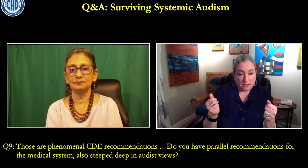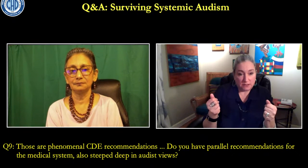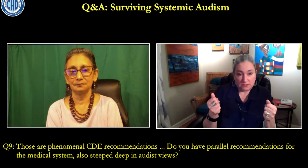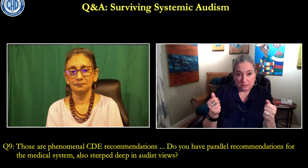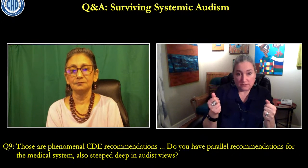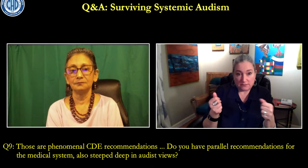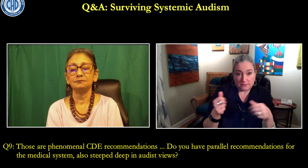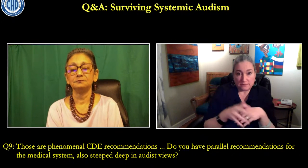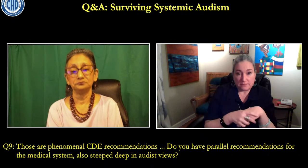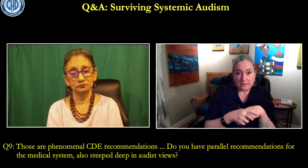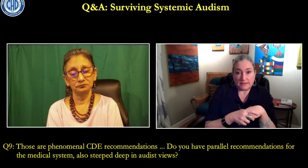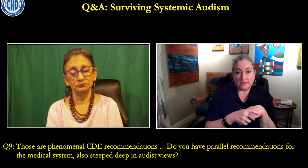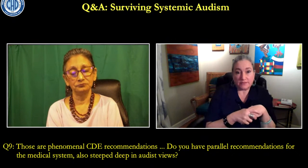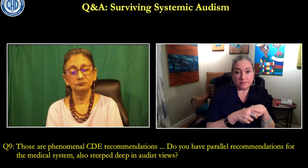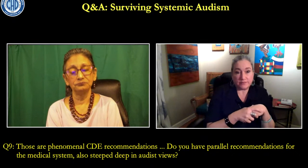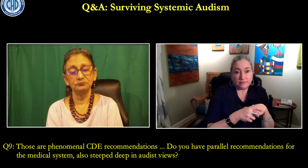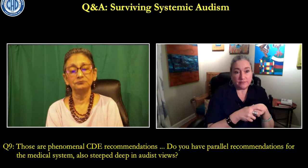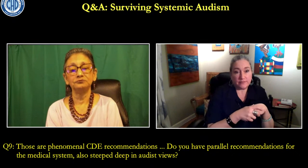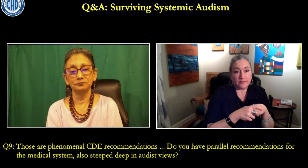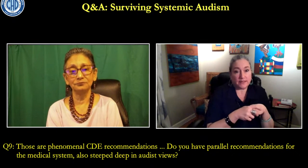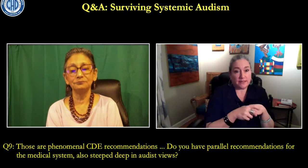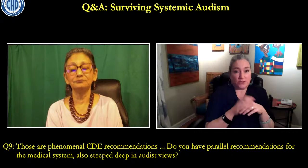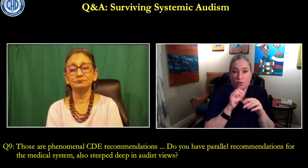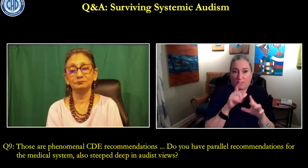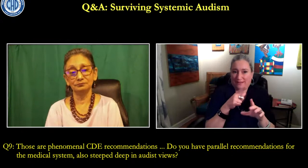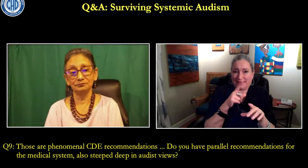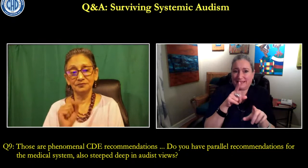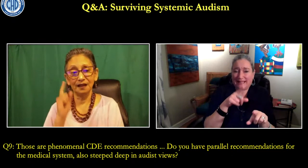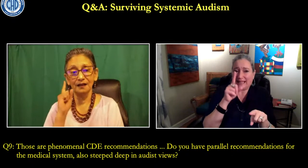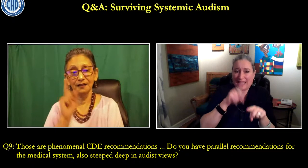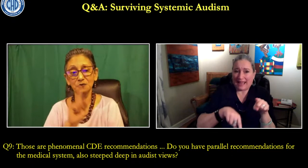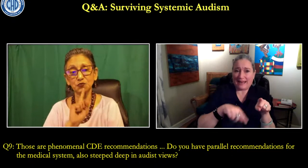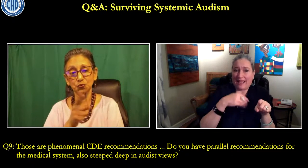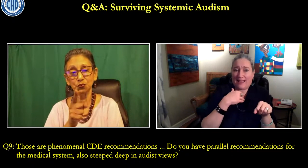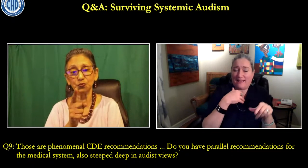understand autism and can become part of the solution.